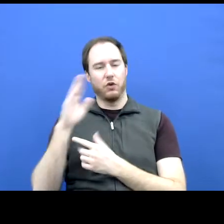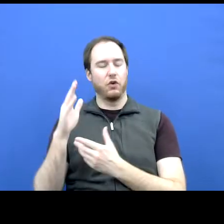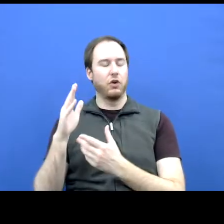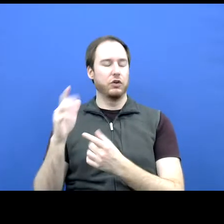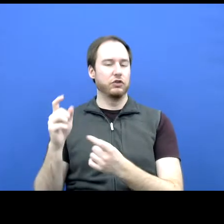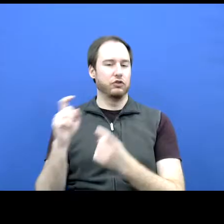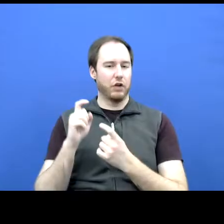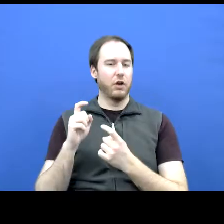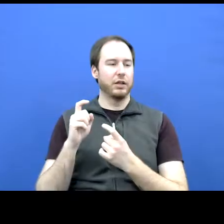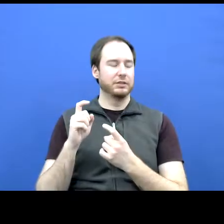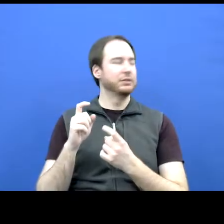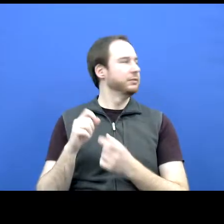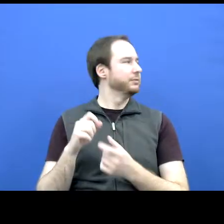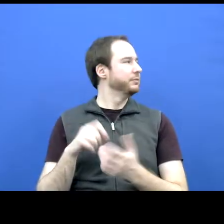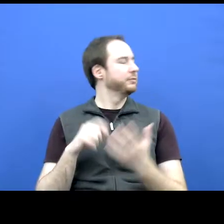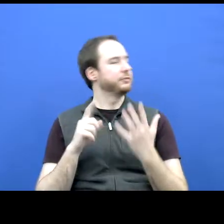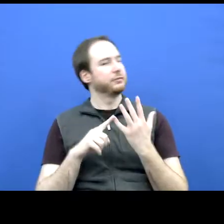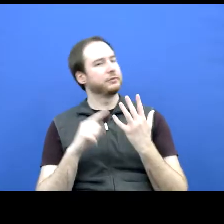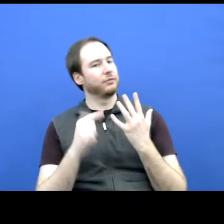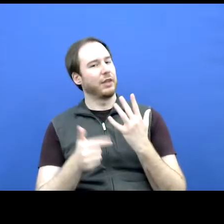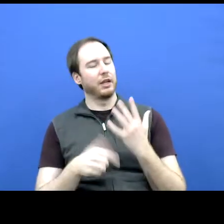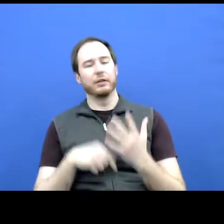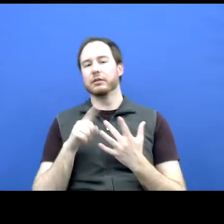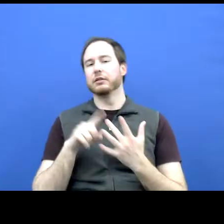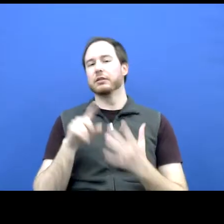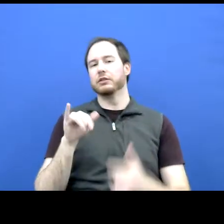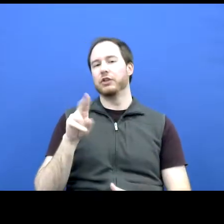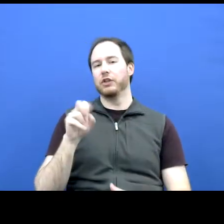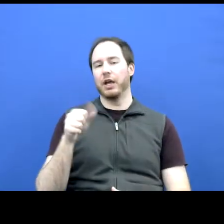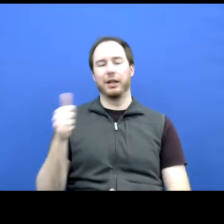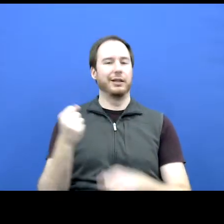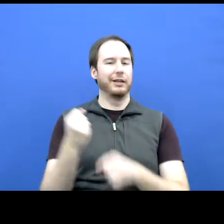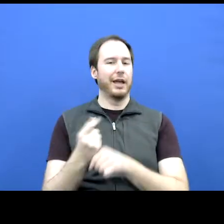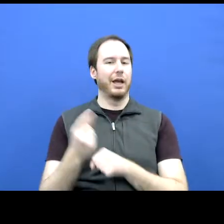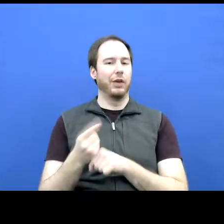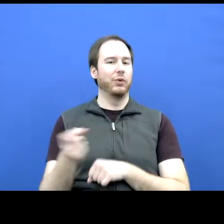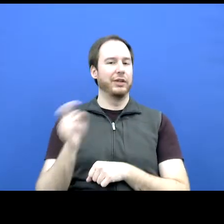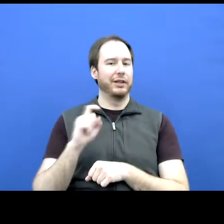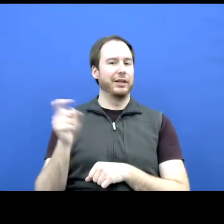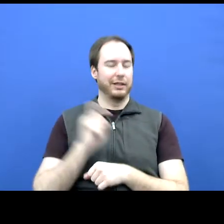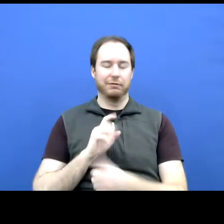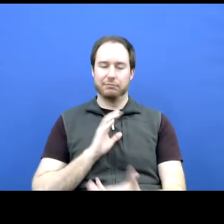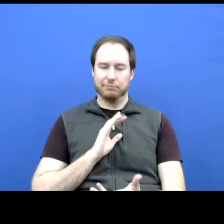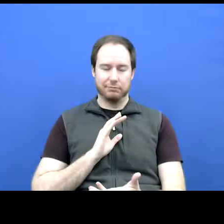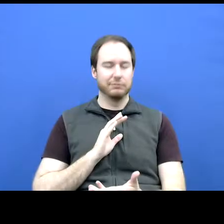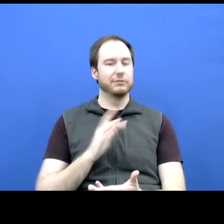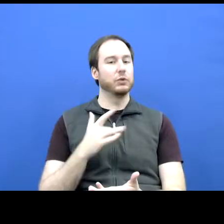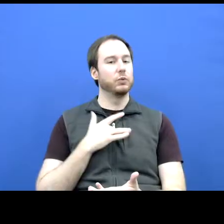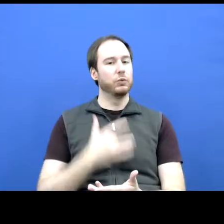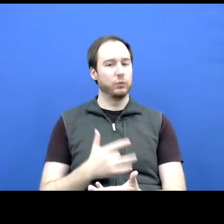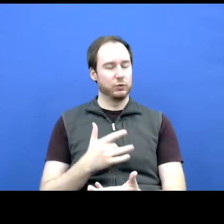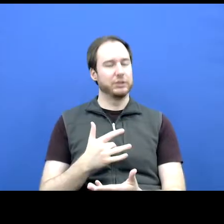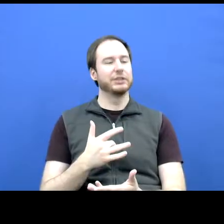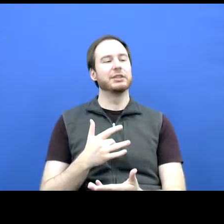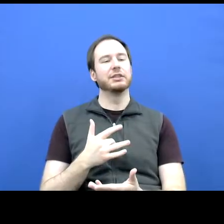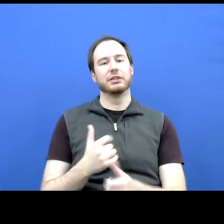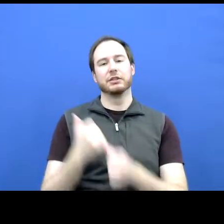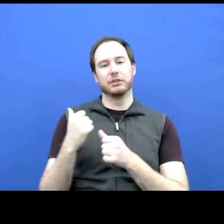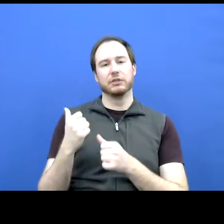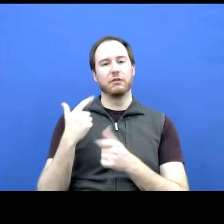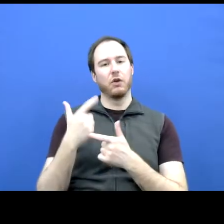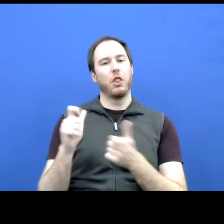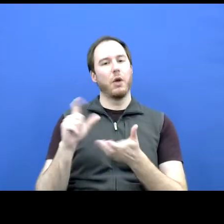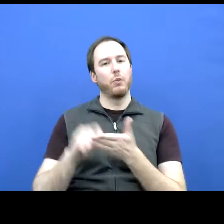generosity. Second. So Janice has been an annual giver for quite some time, usually to large